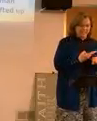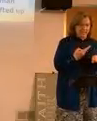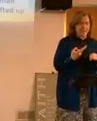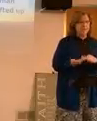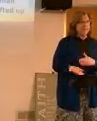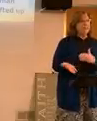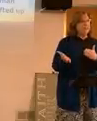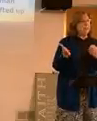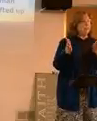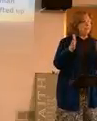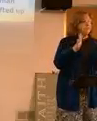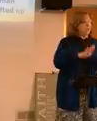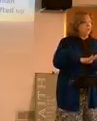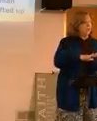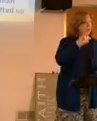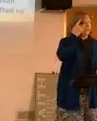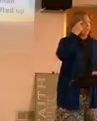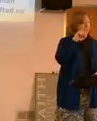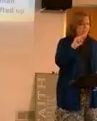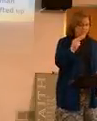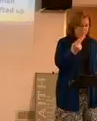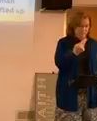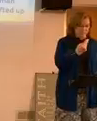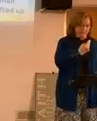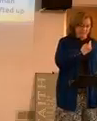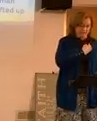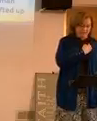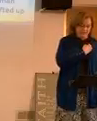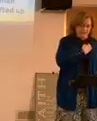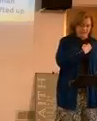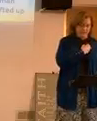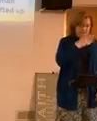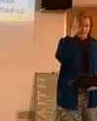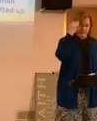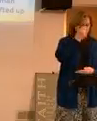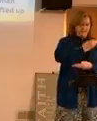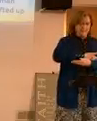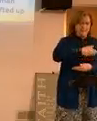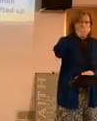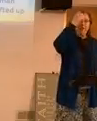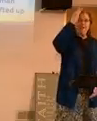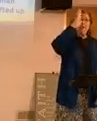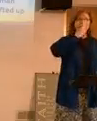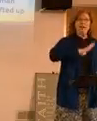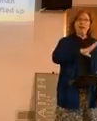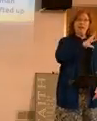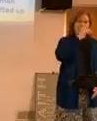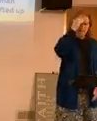Thank you.